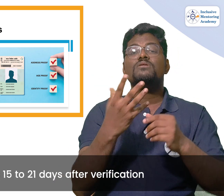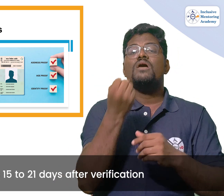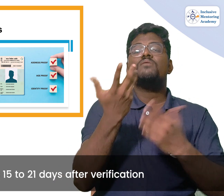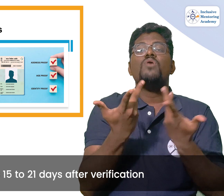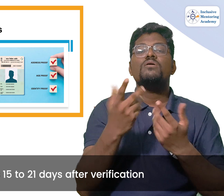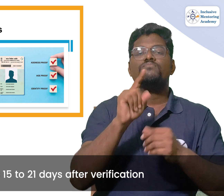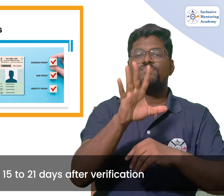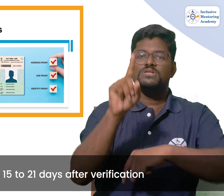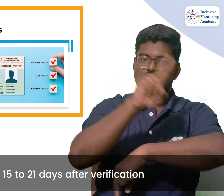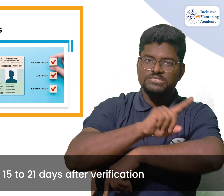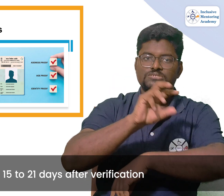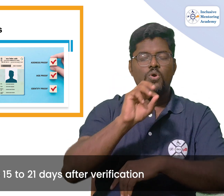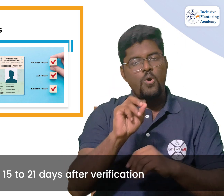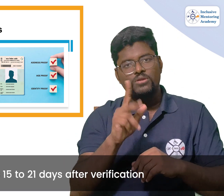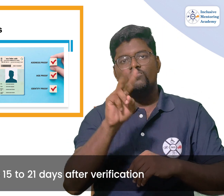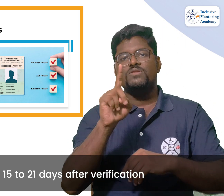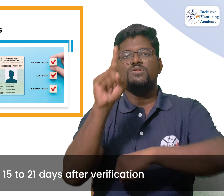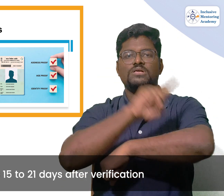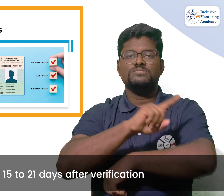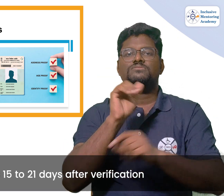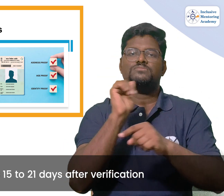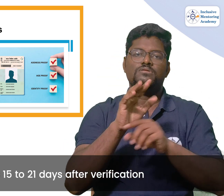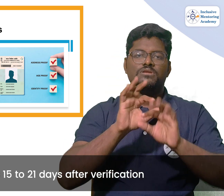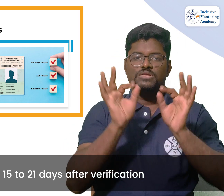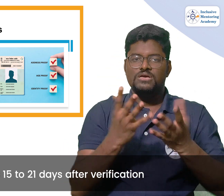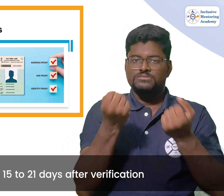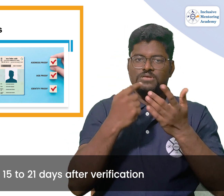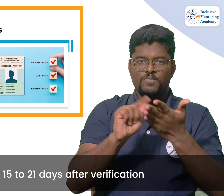Takes 15 to 21 days after verification.